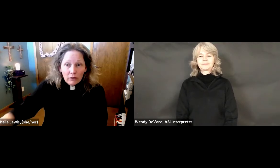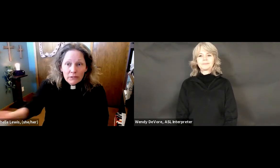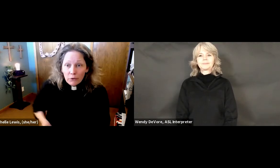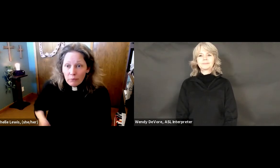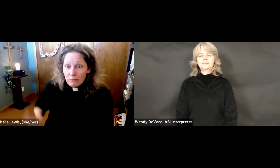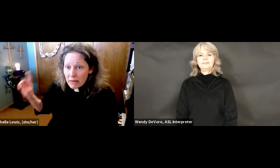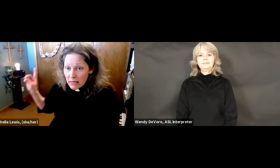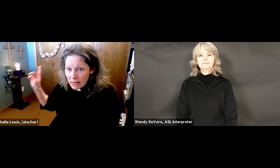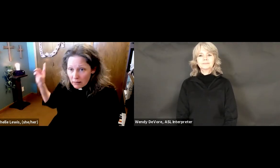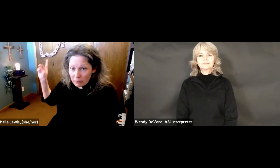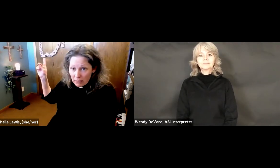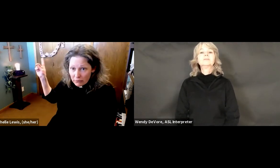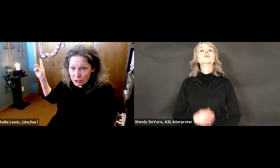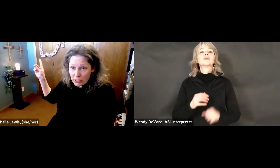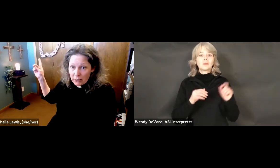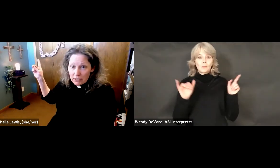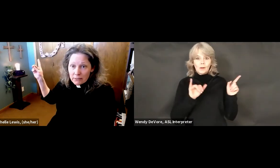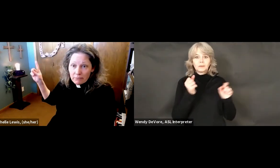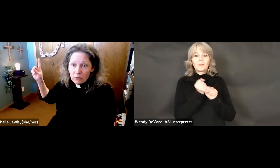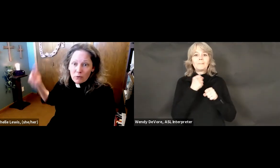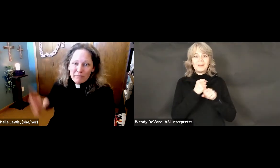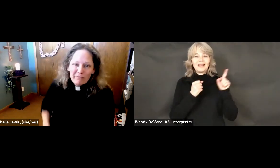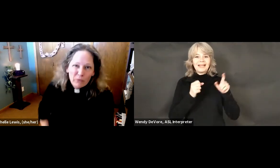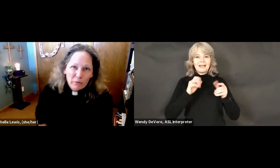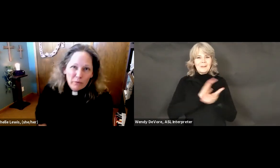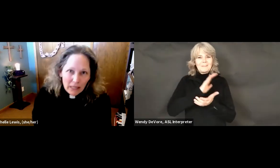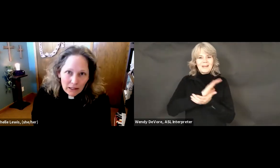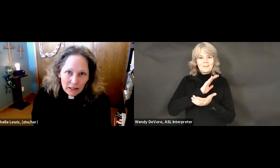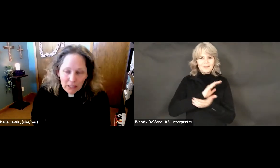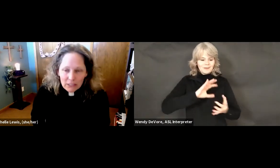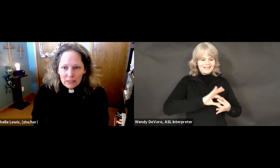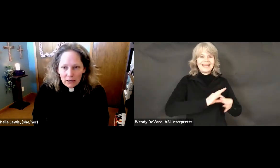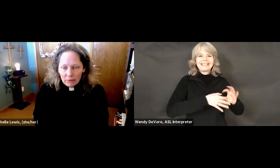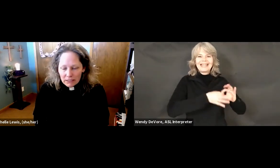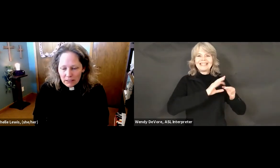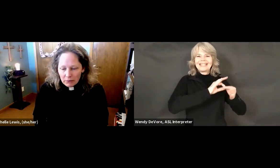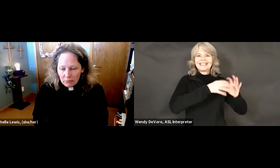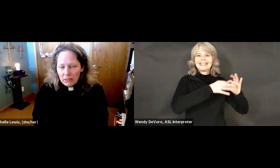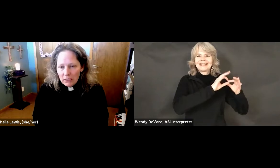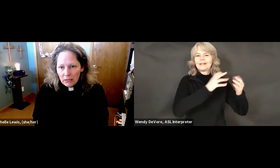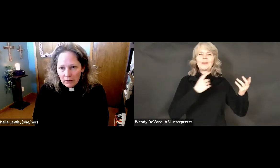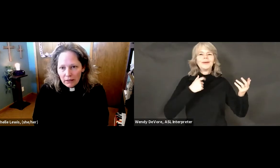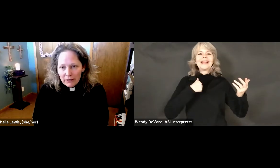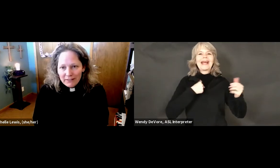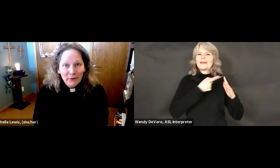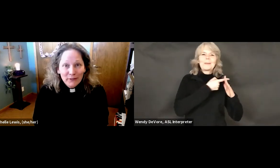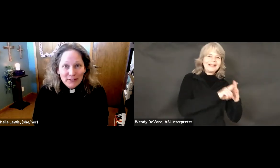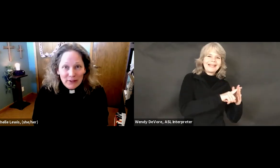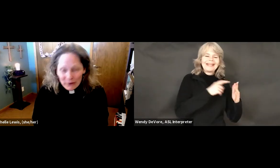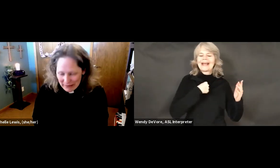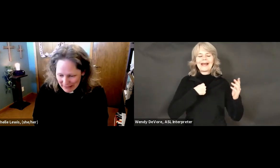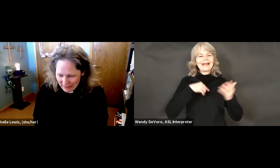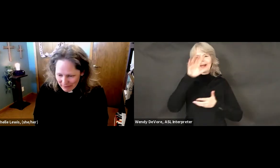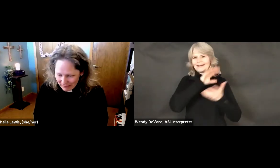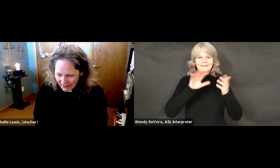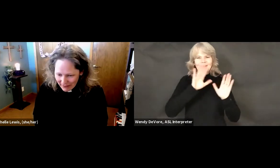We are also making paper chains. We're making chains because I got mixed up at the beginning. And so we're just